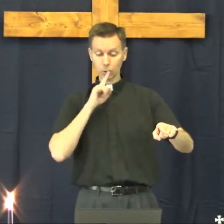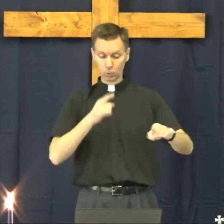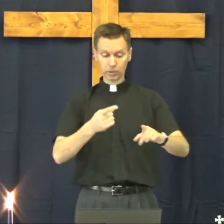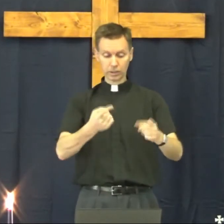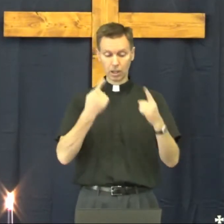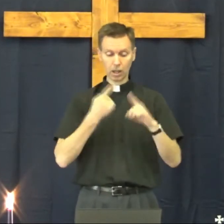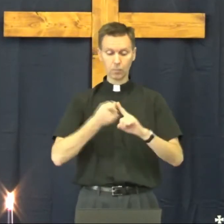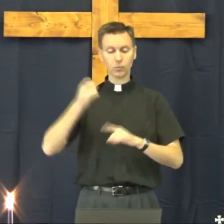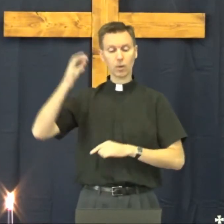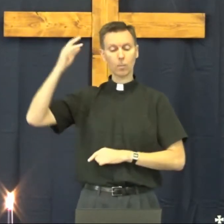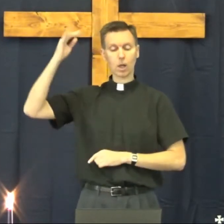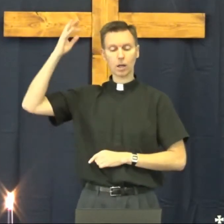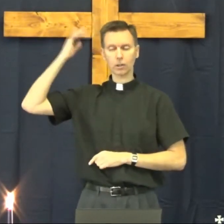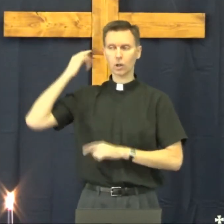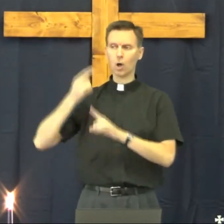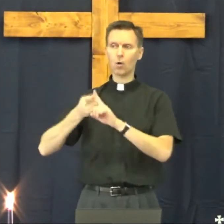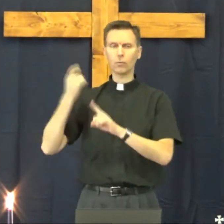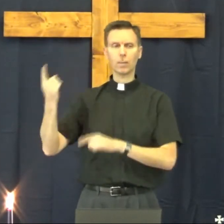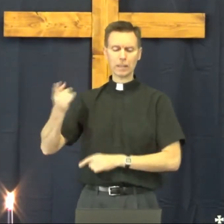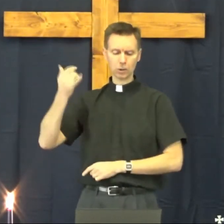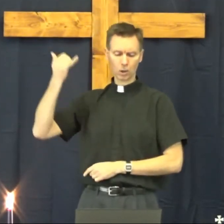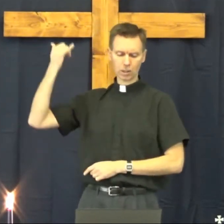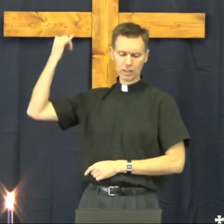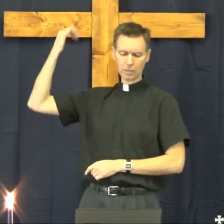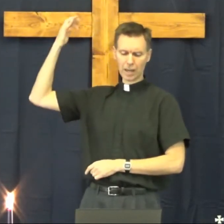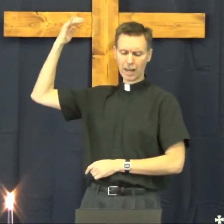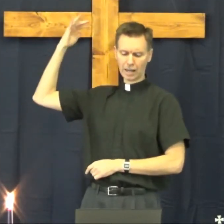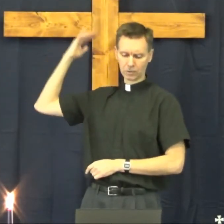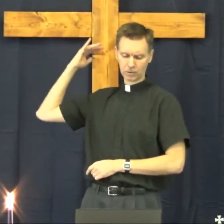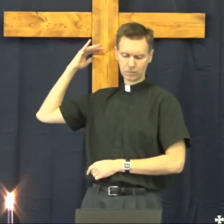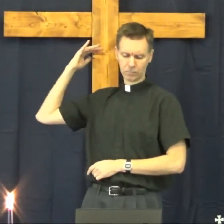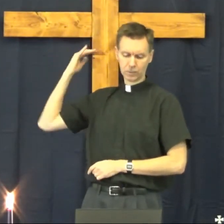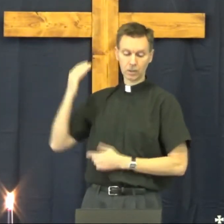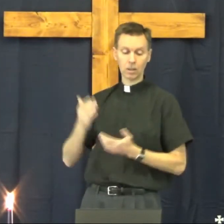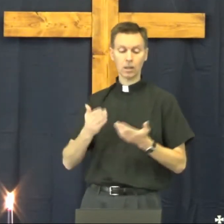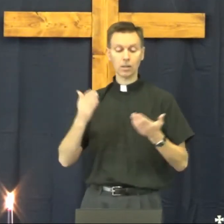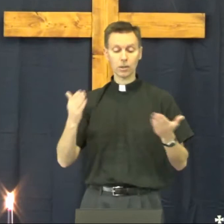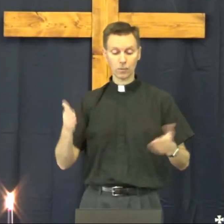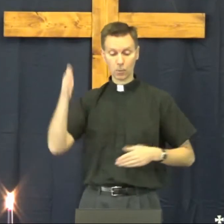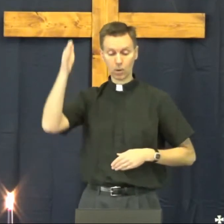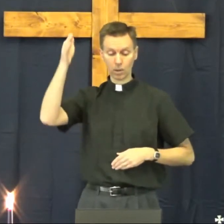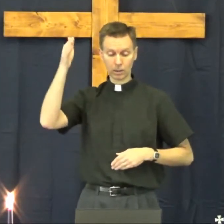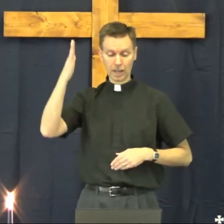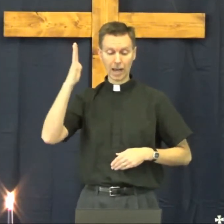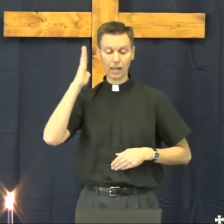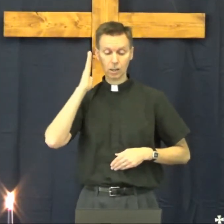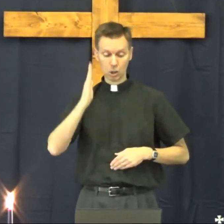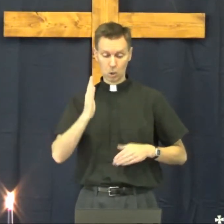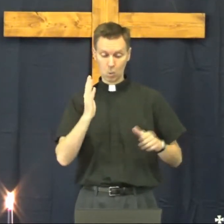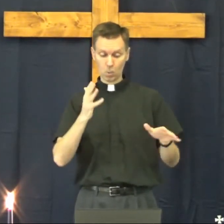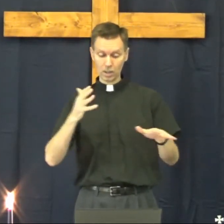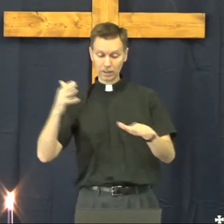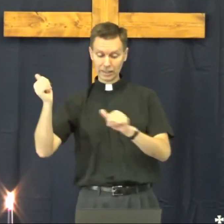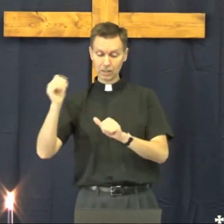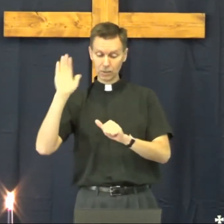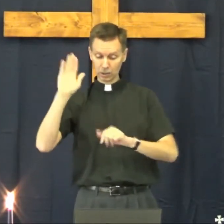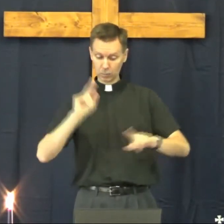truly comes from long ago, from eternity past. Therefore, God will leave his